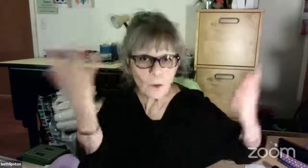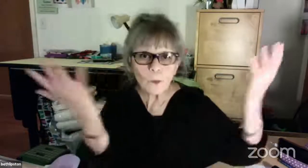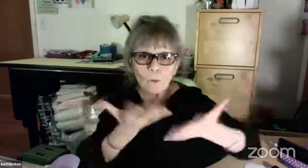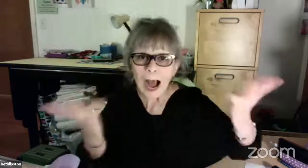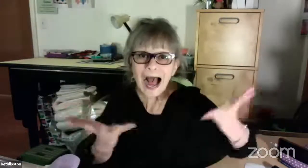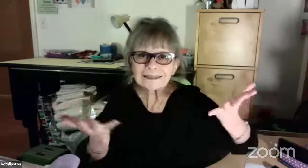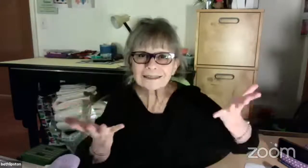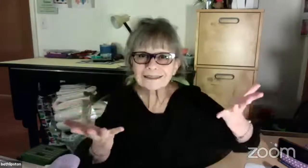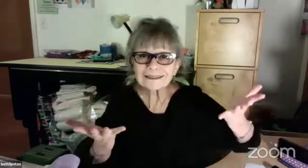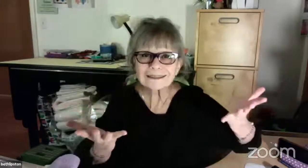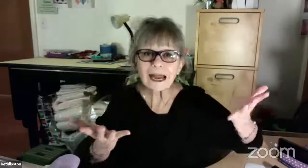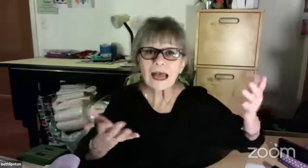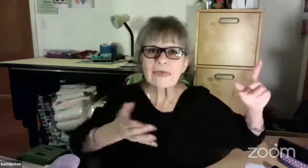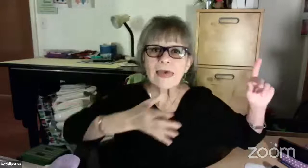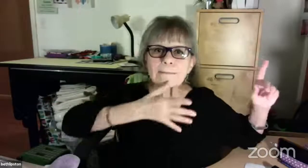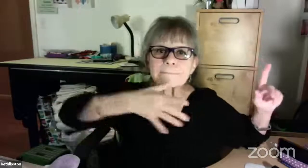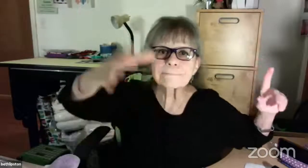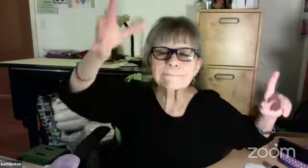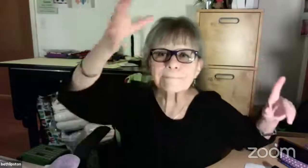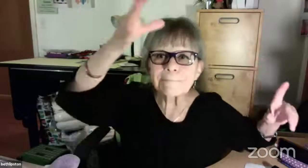and some things that we didn't understand. Mm-hmm.